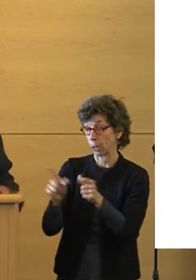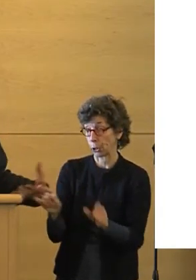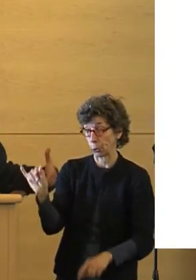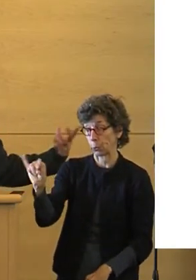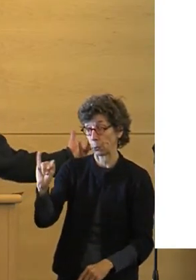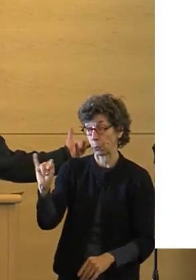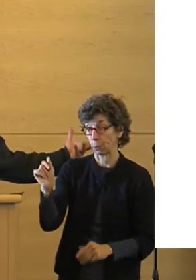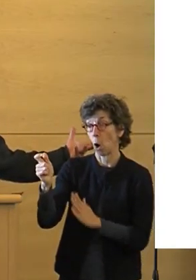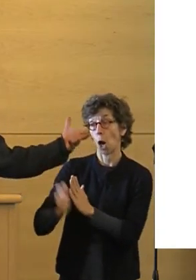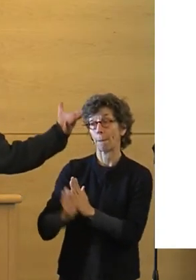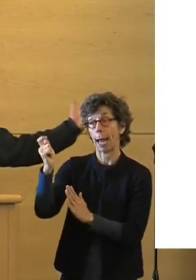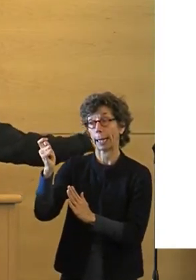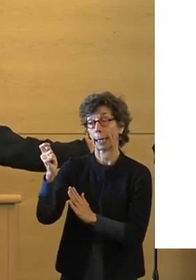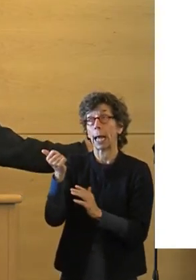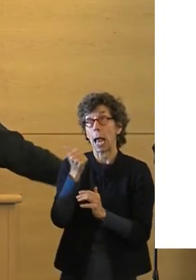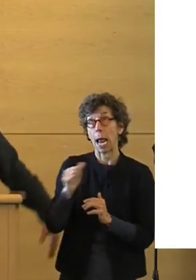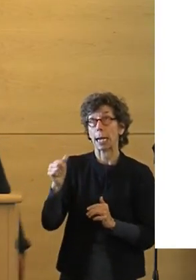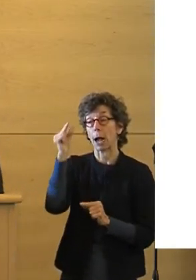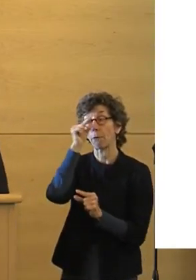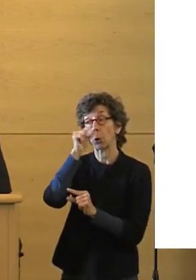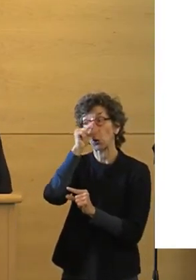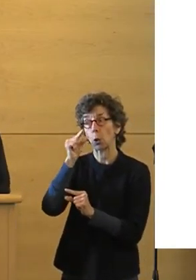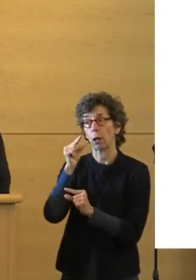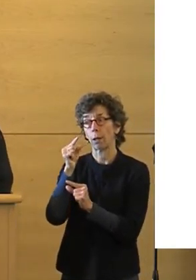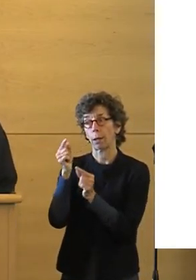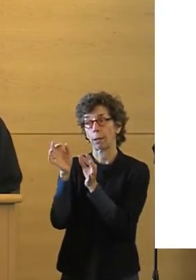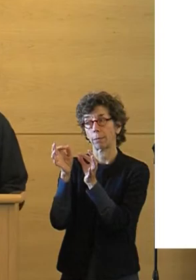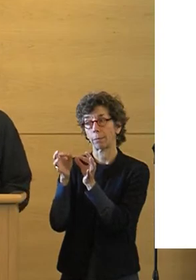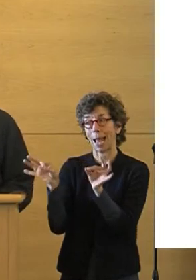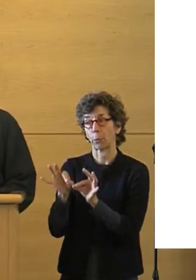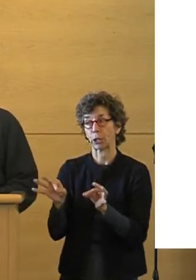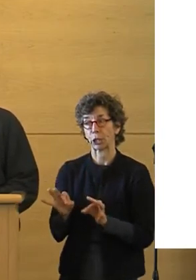transcript, click anywhere in that transcript, play the video at that point.